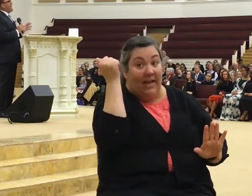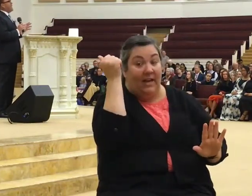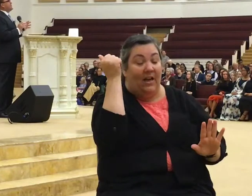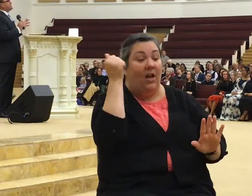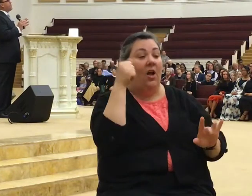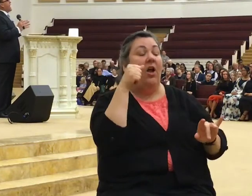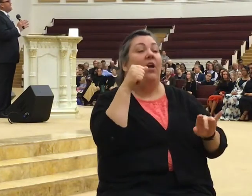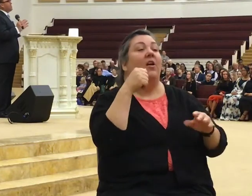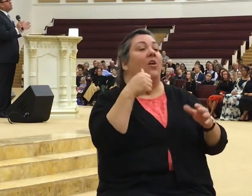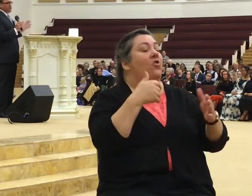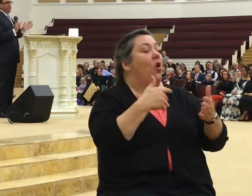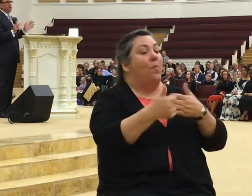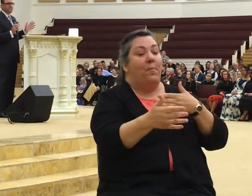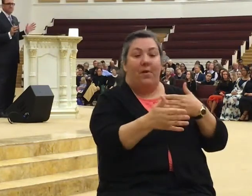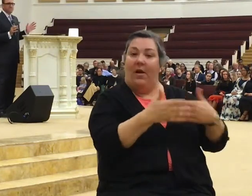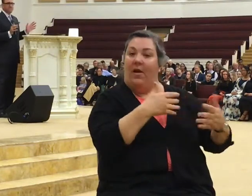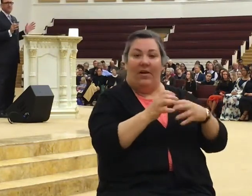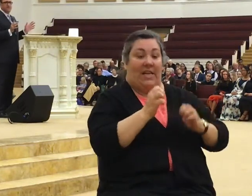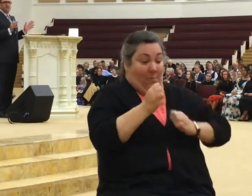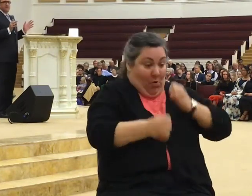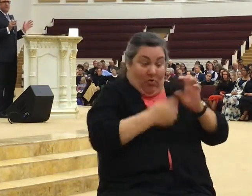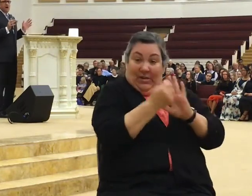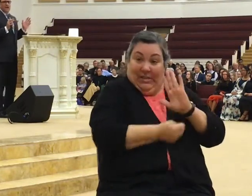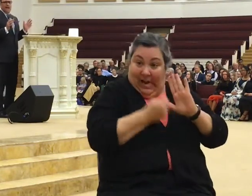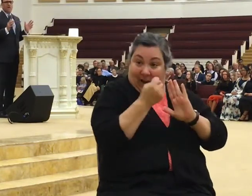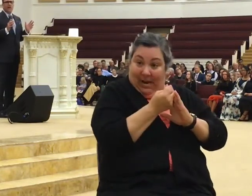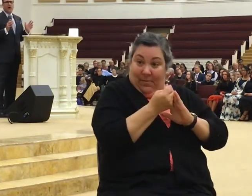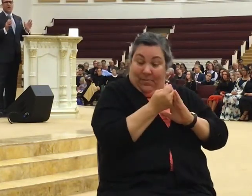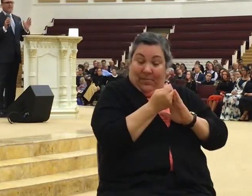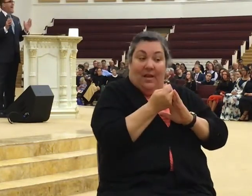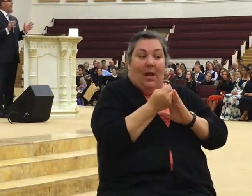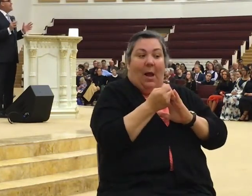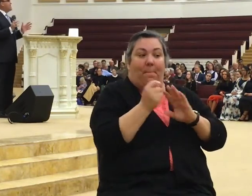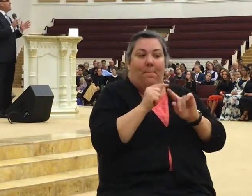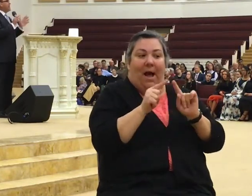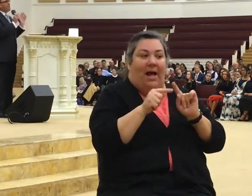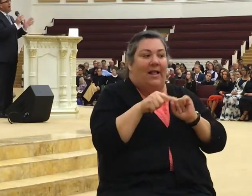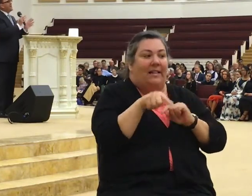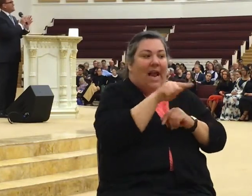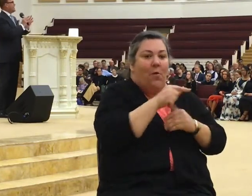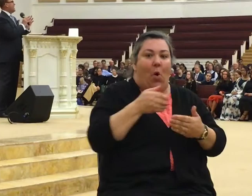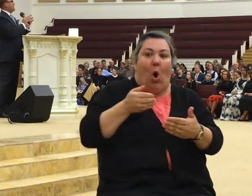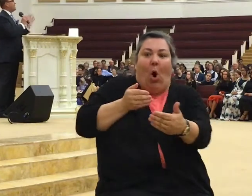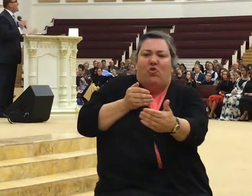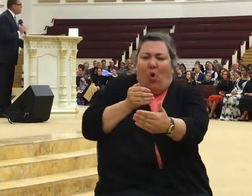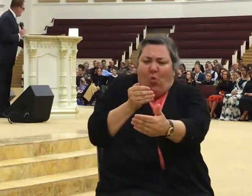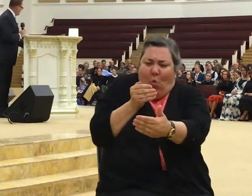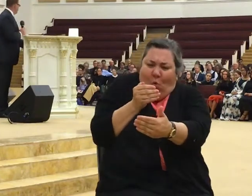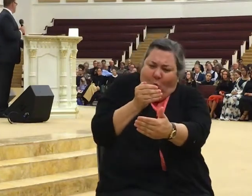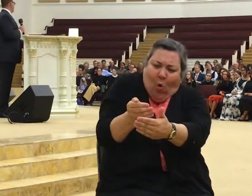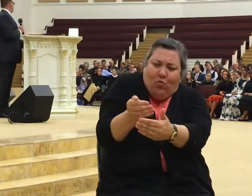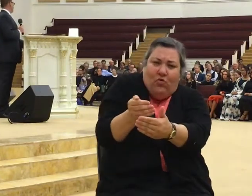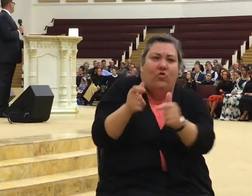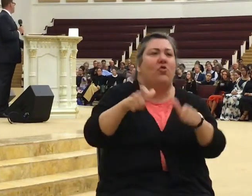even though it's quite emotional, they're literally on the edge of their greatest fulfillment.